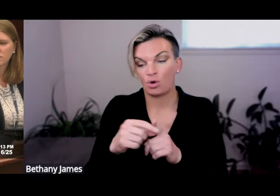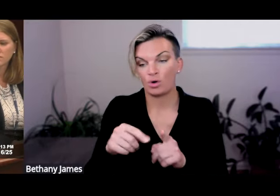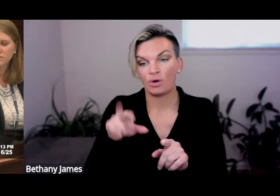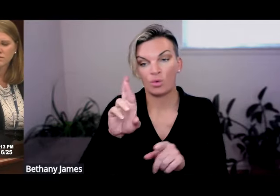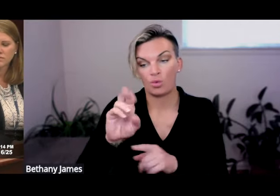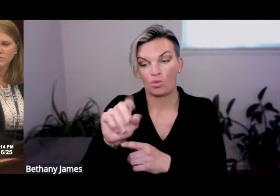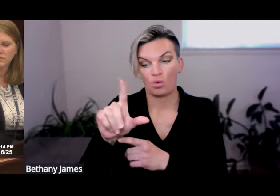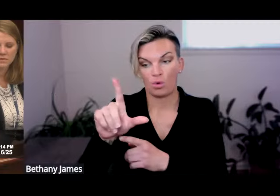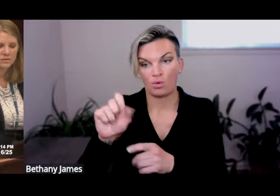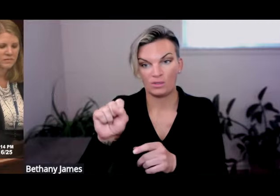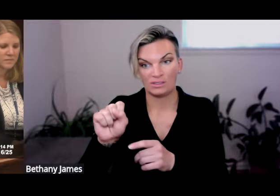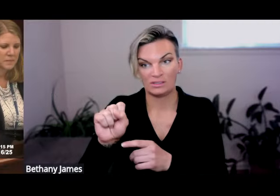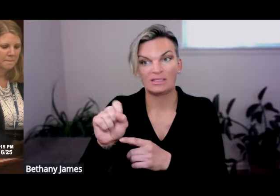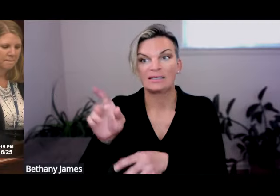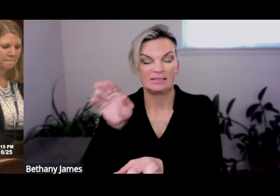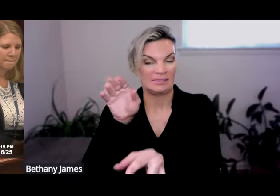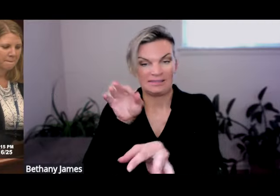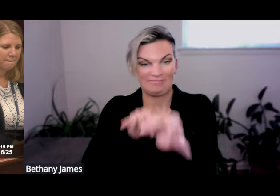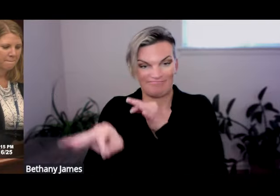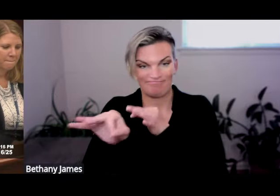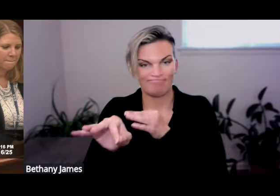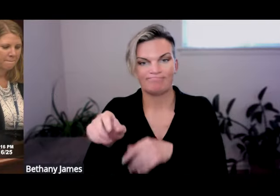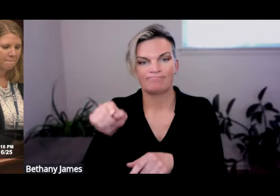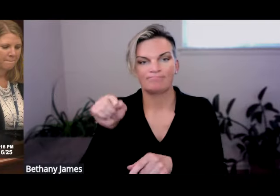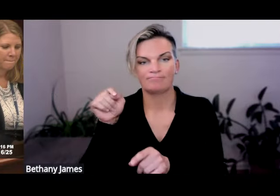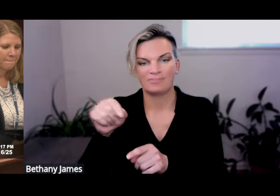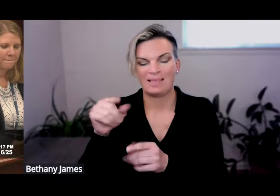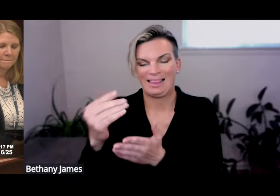that, voter lists.